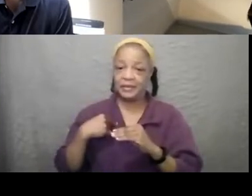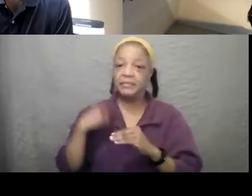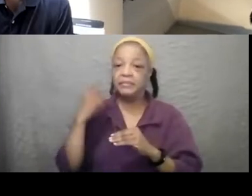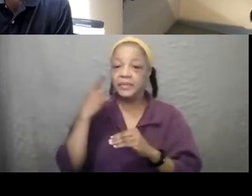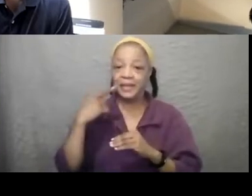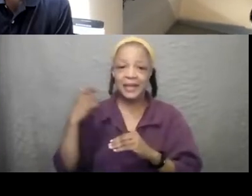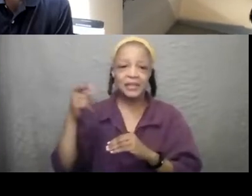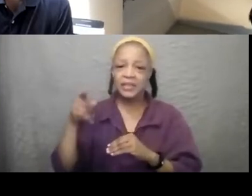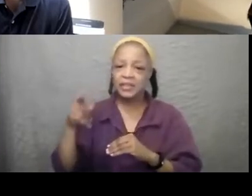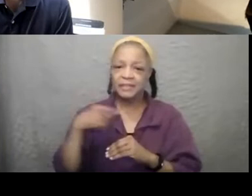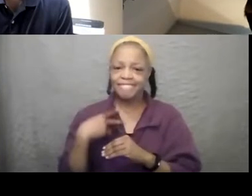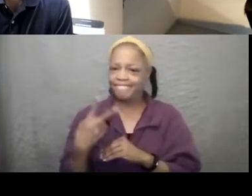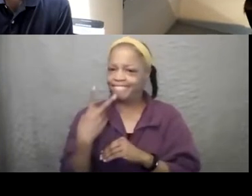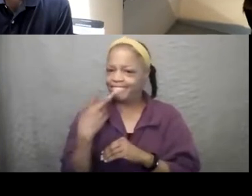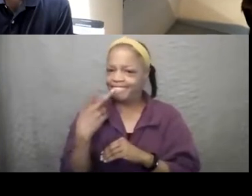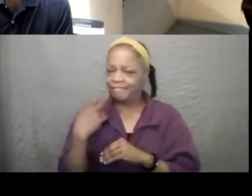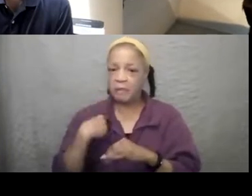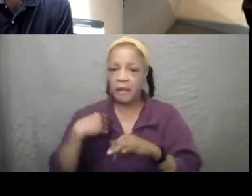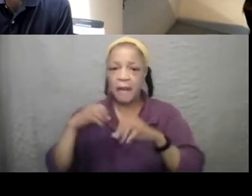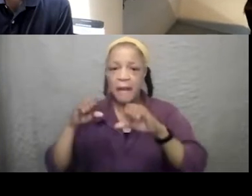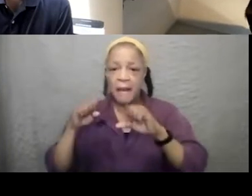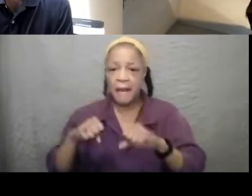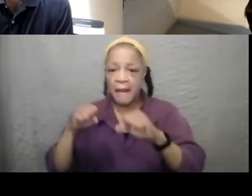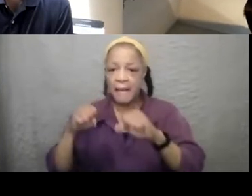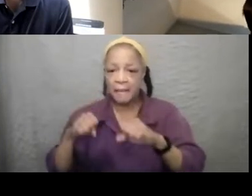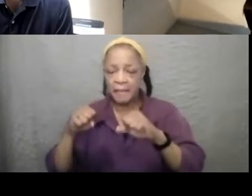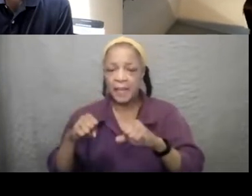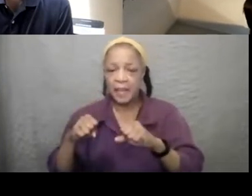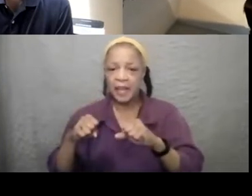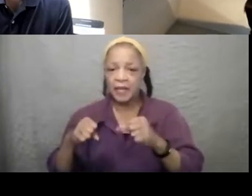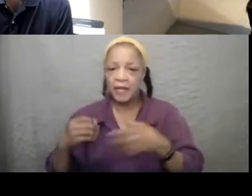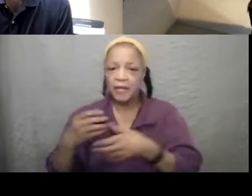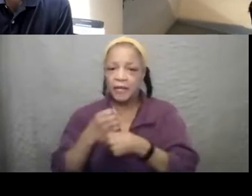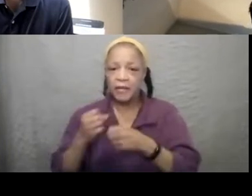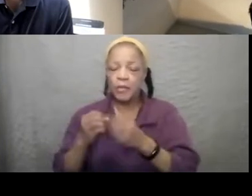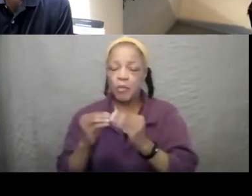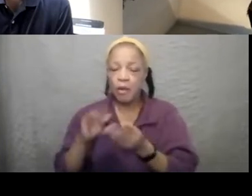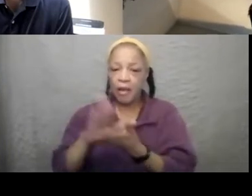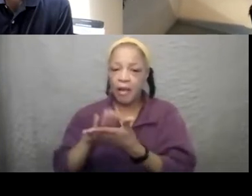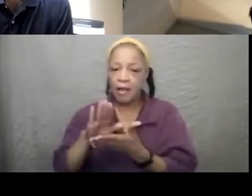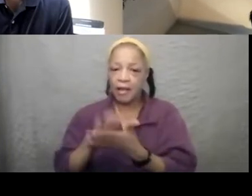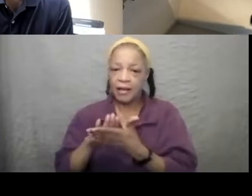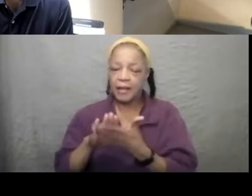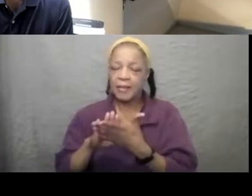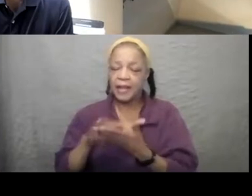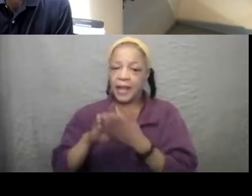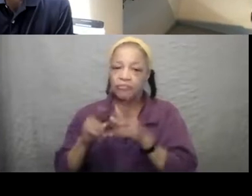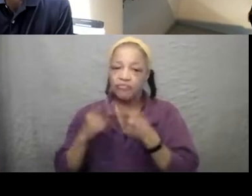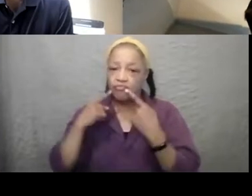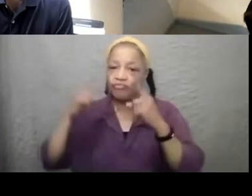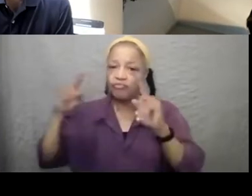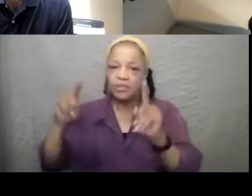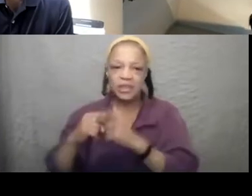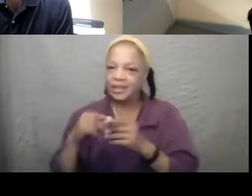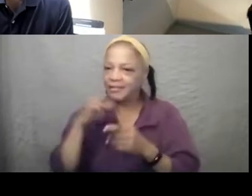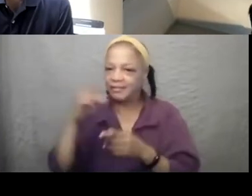I was capable of achieving more academically because